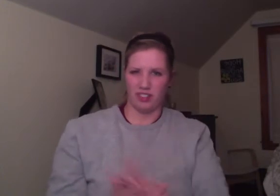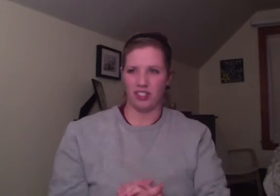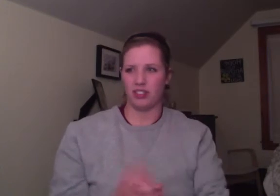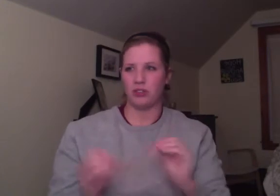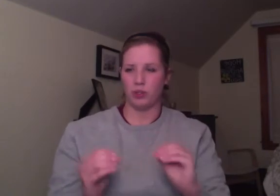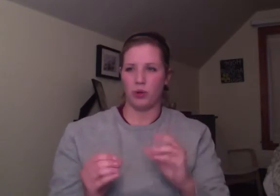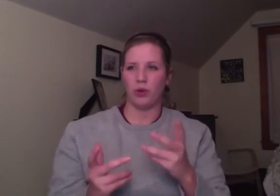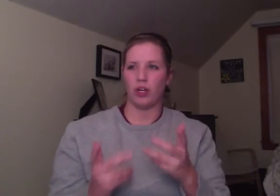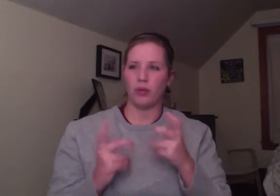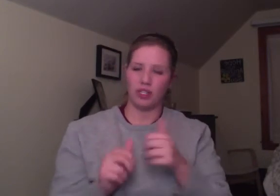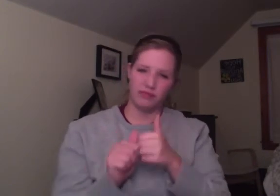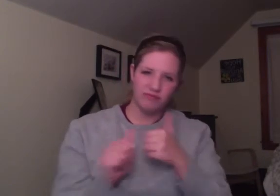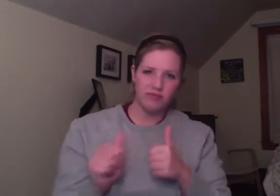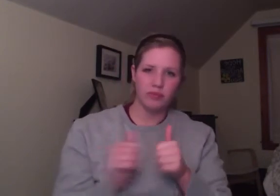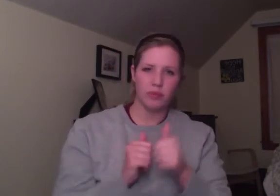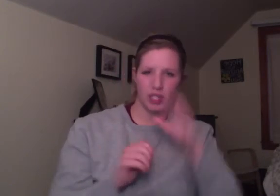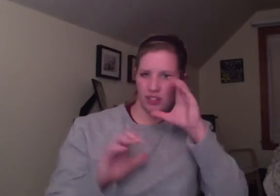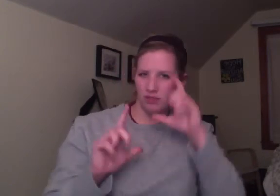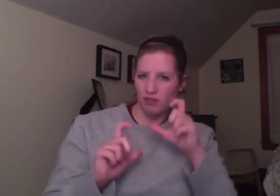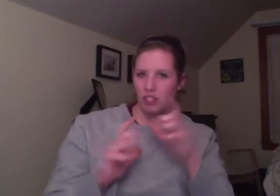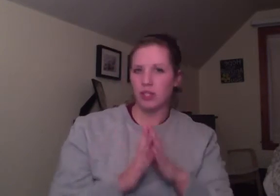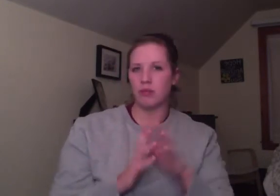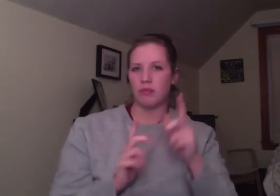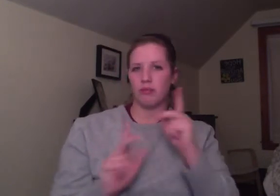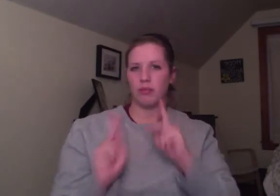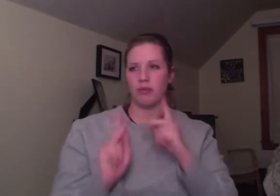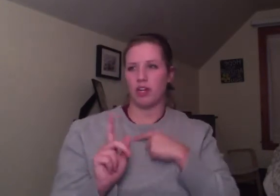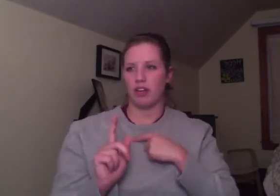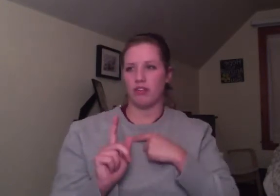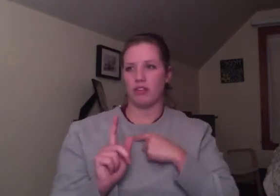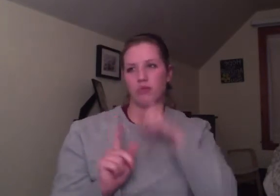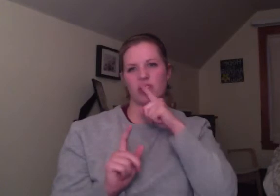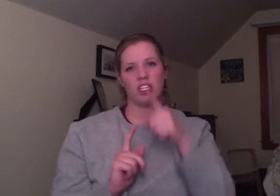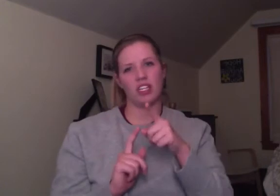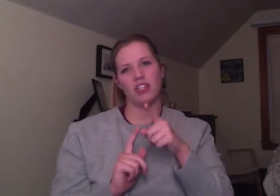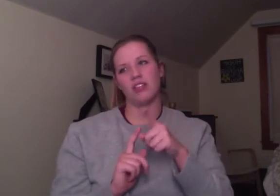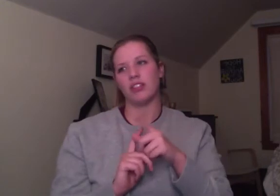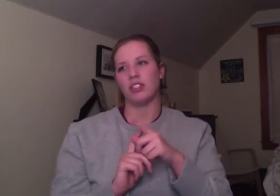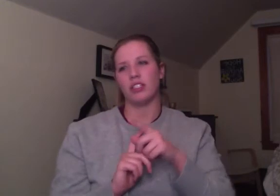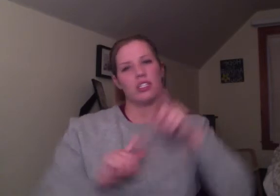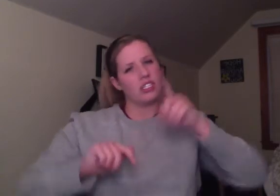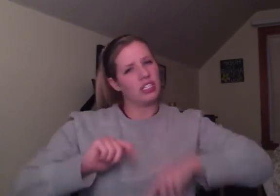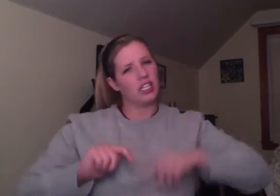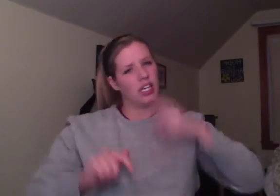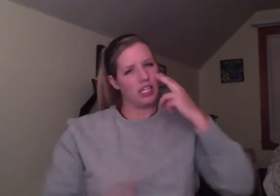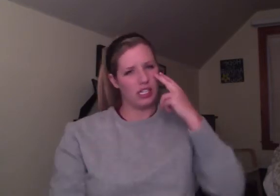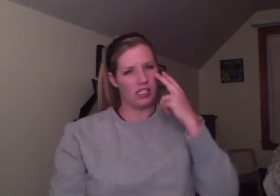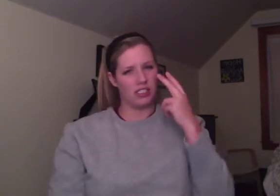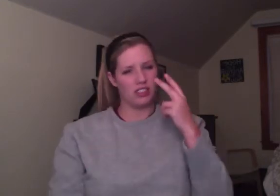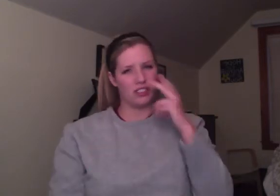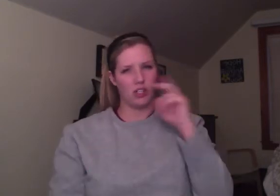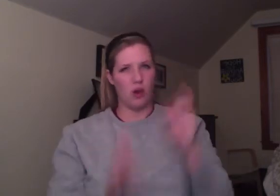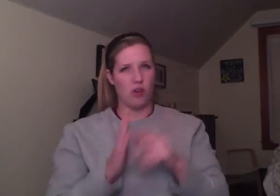So I like to shoot, you know, people who have a very androgynous look that you can't really tell if it's a man or a woman.